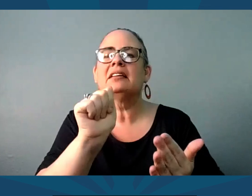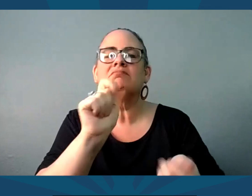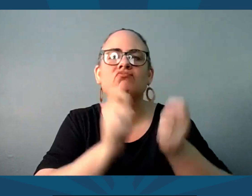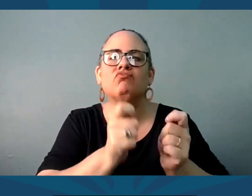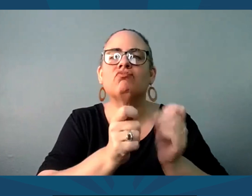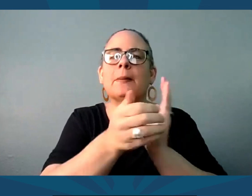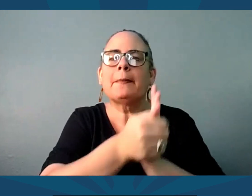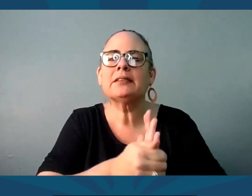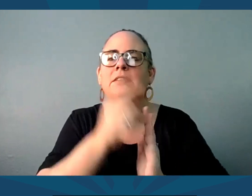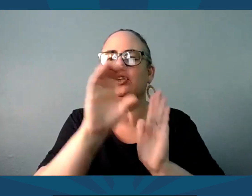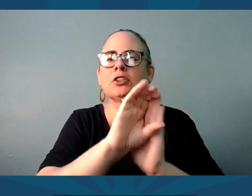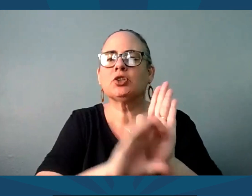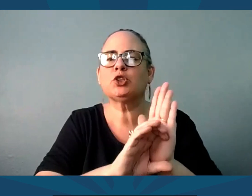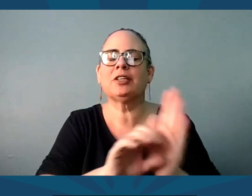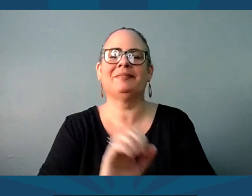ballot.